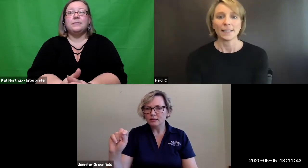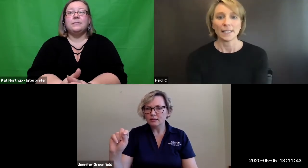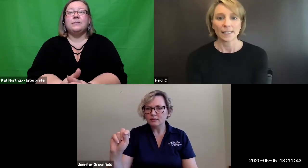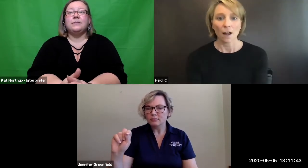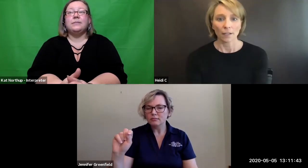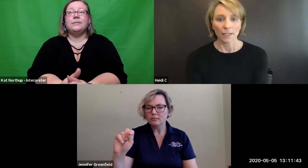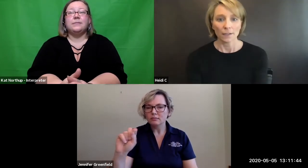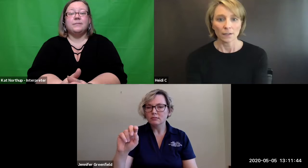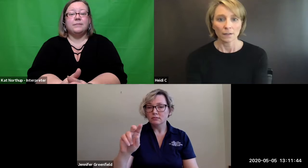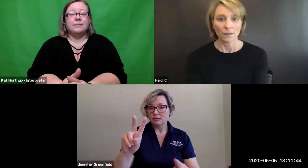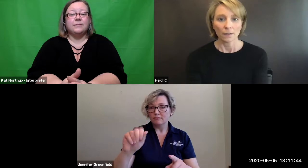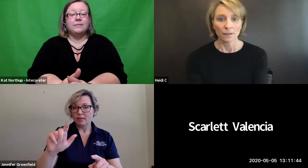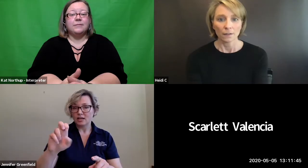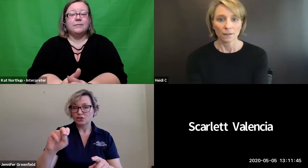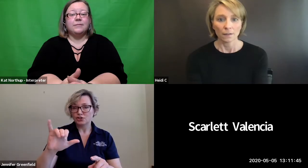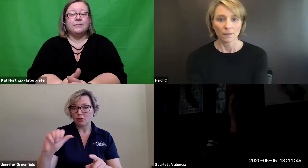I see Scarlett.